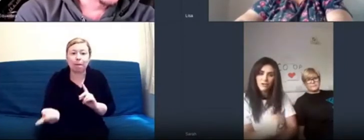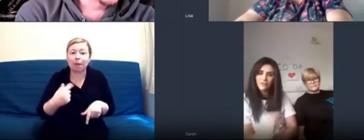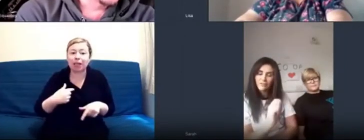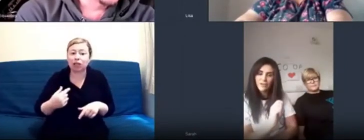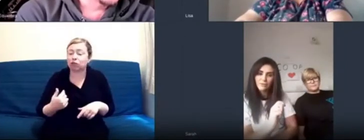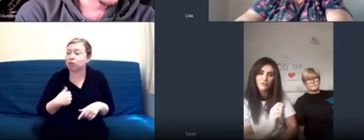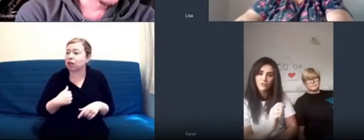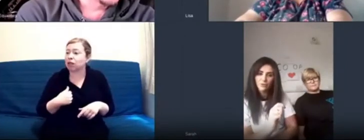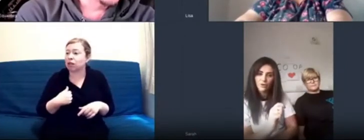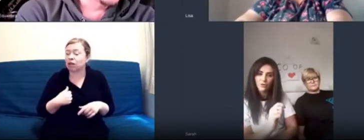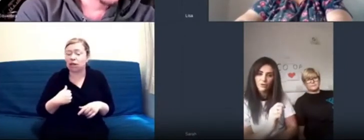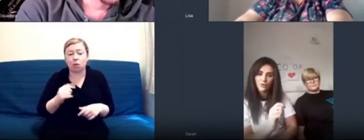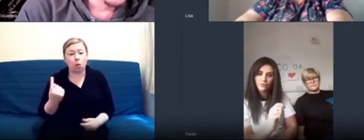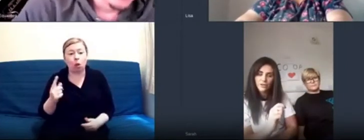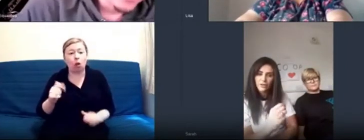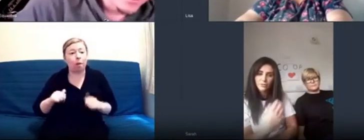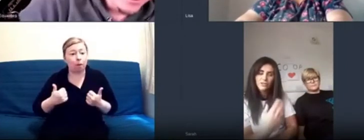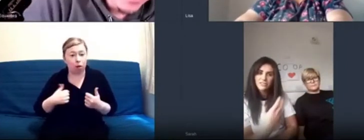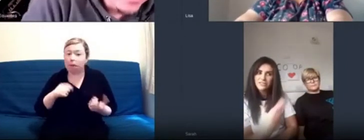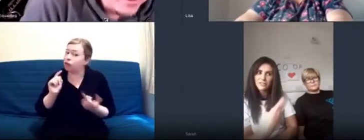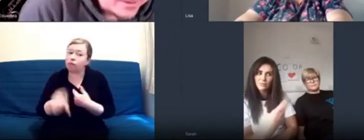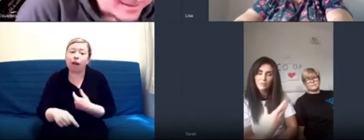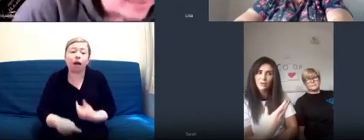1 o'clock in the morning if I've heard my phone go off.